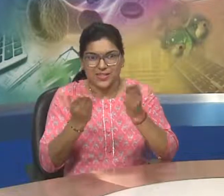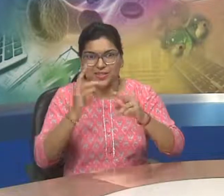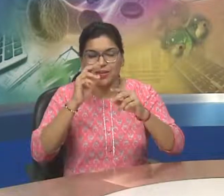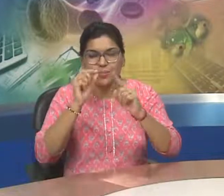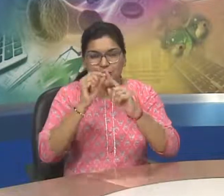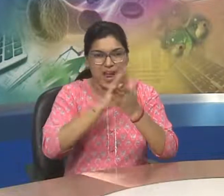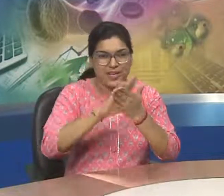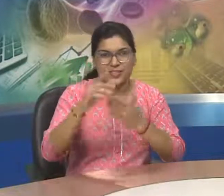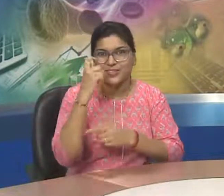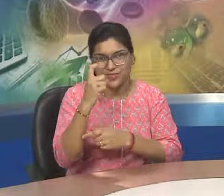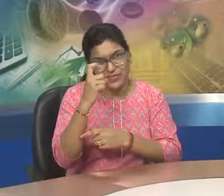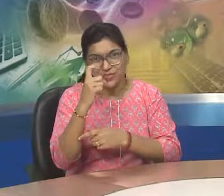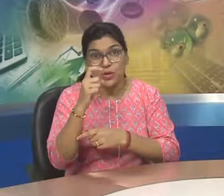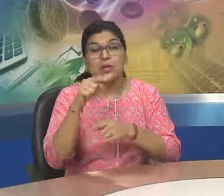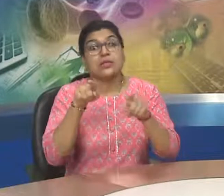The most unique feature